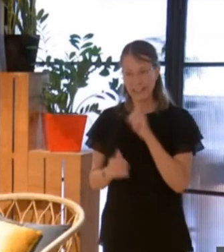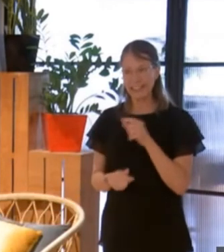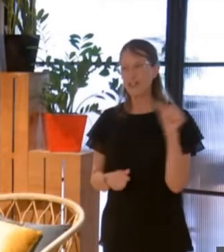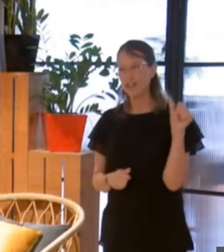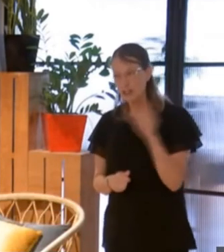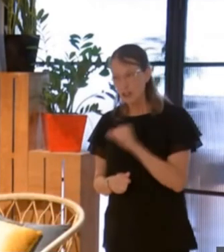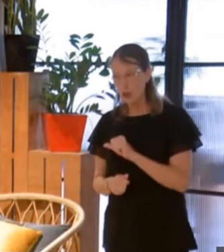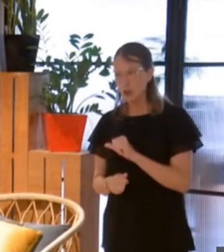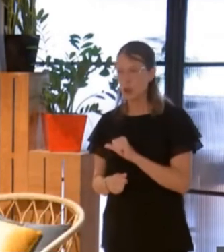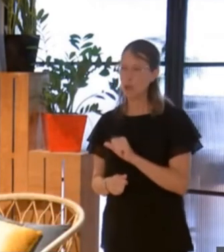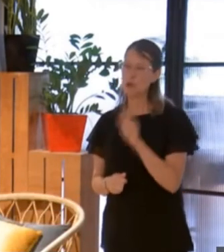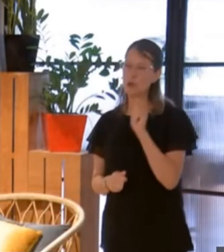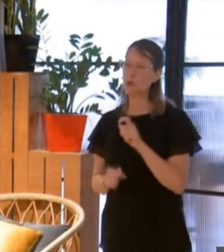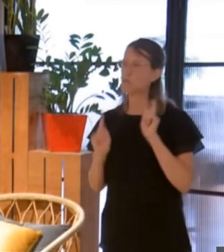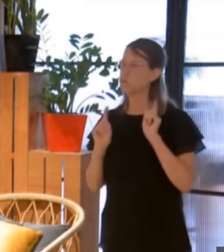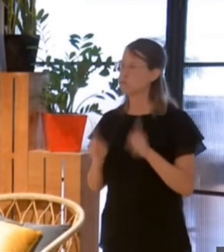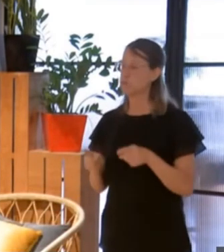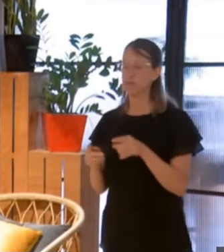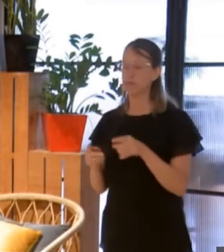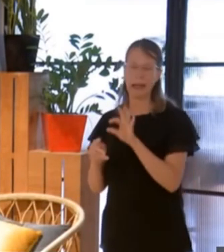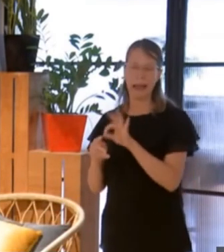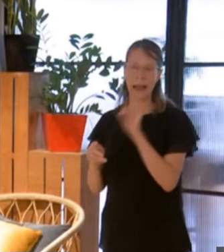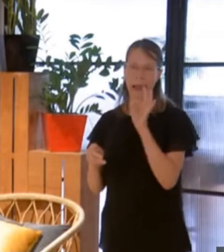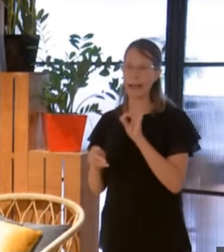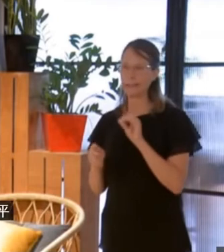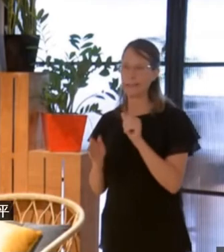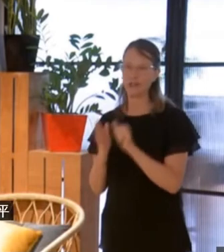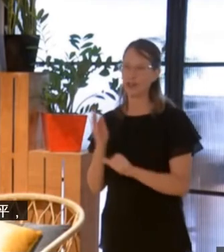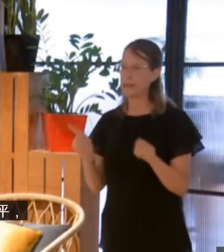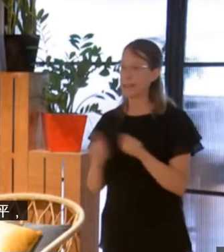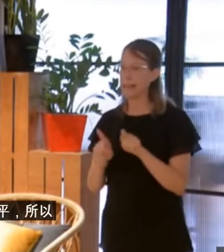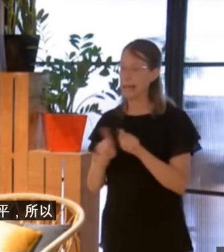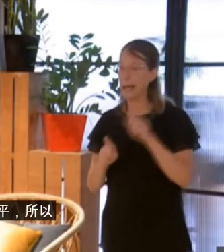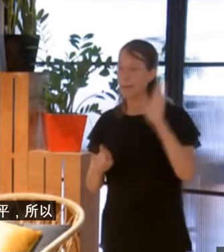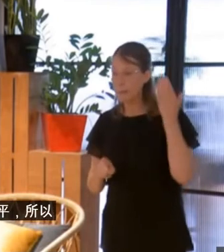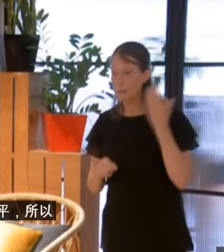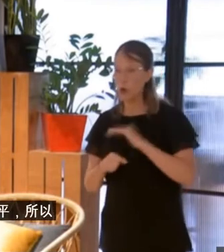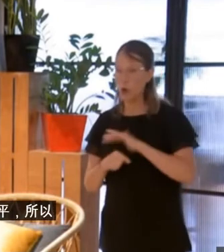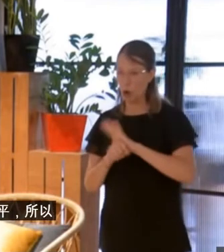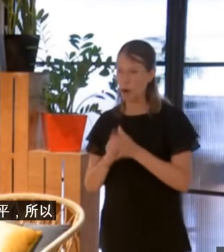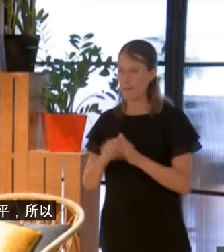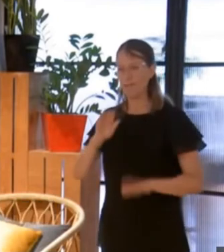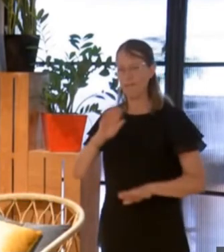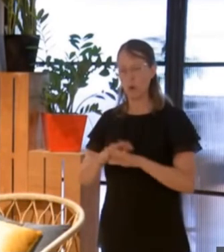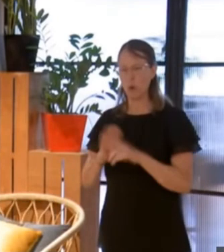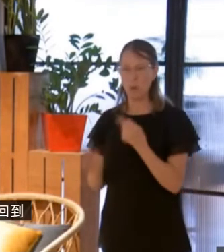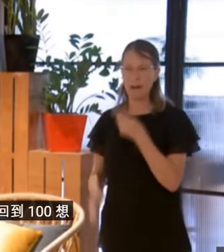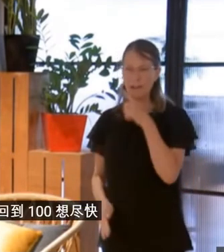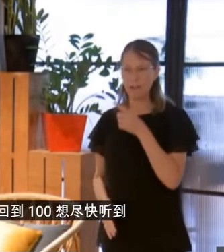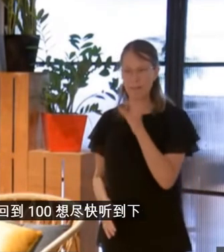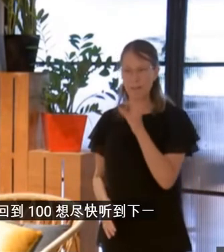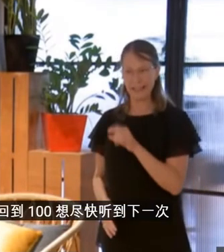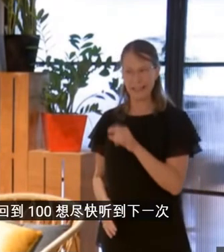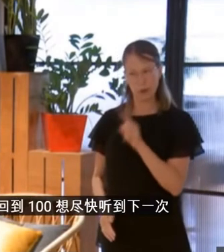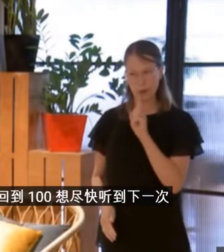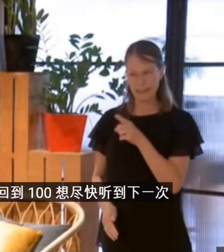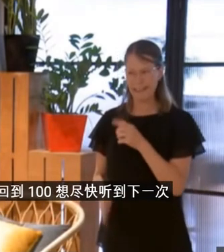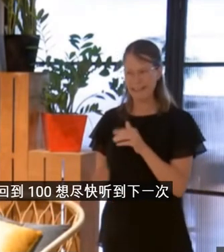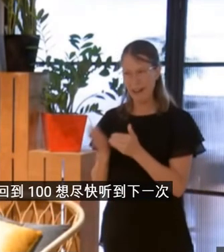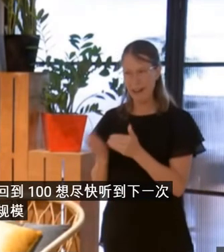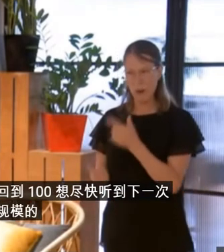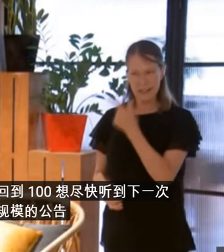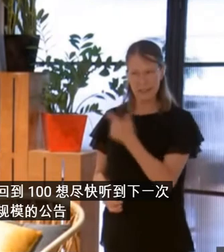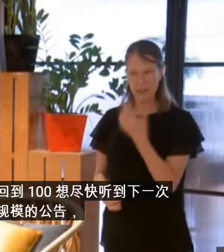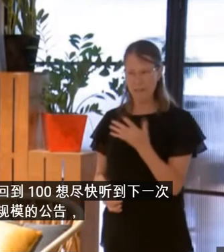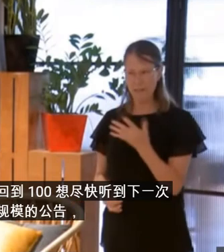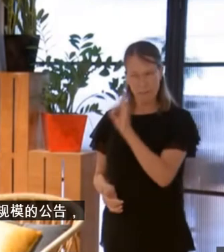as possible to elective surgery pre-COVID levels, so back to 100%. When are we likely to hear the next